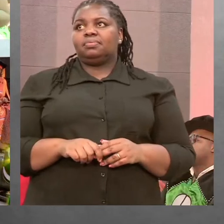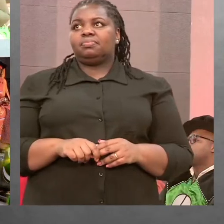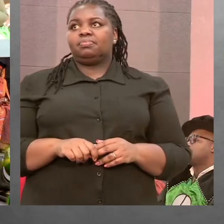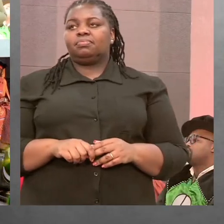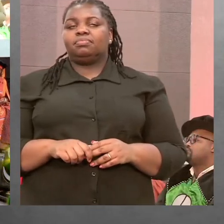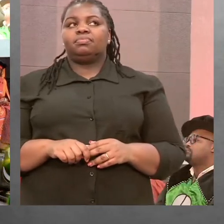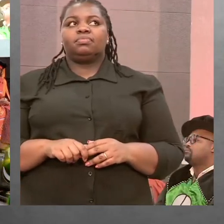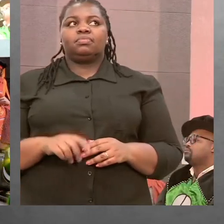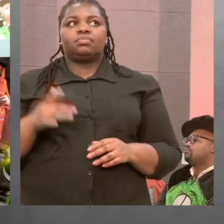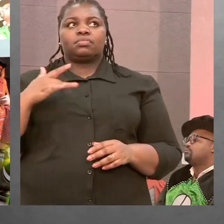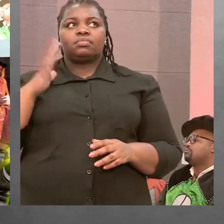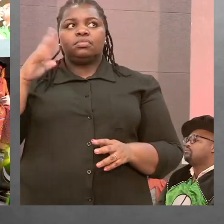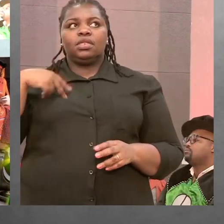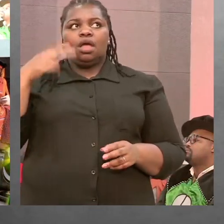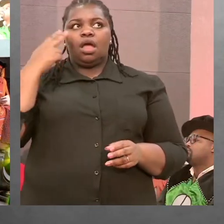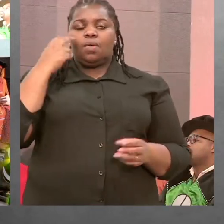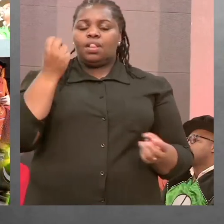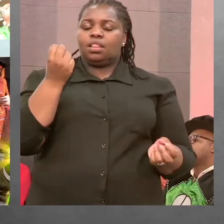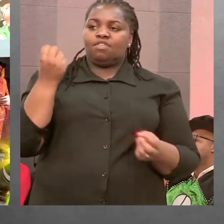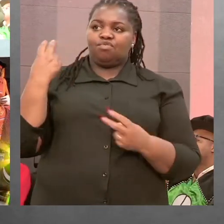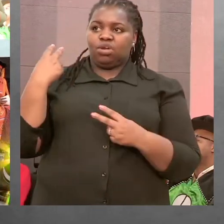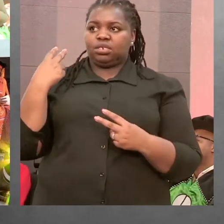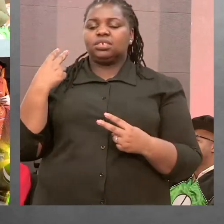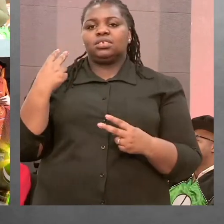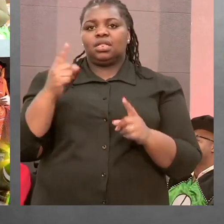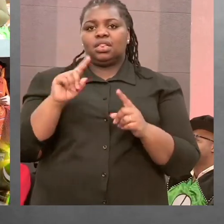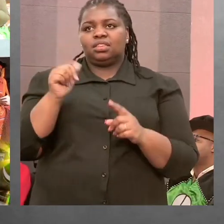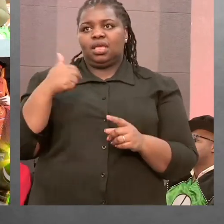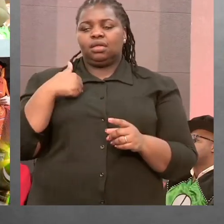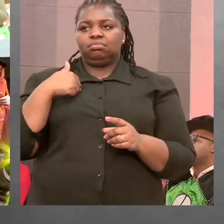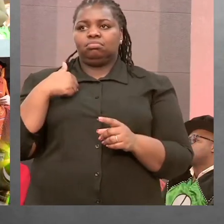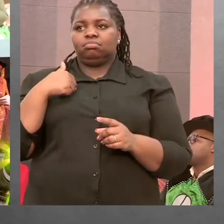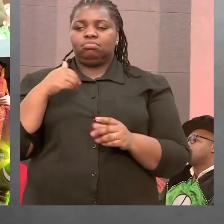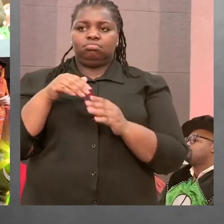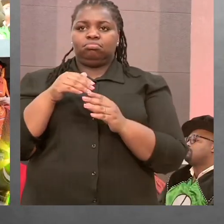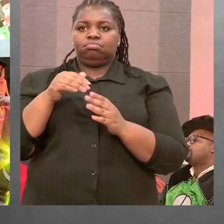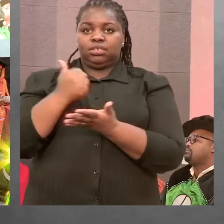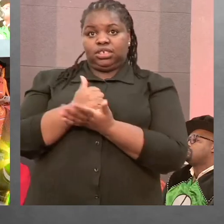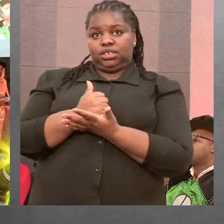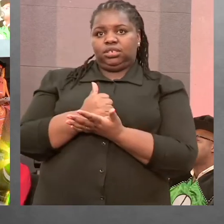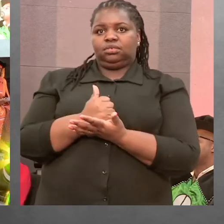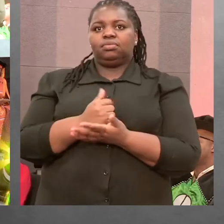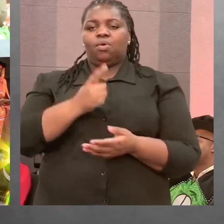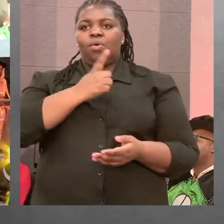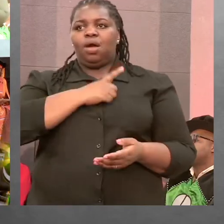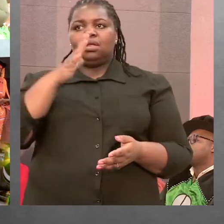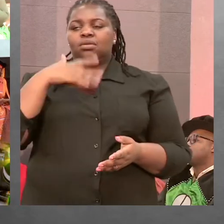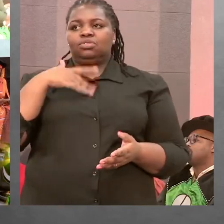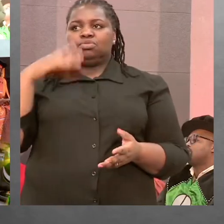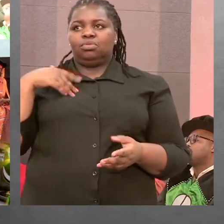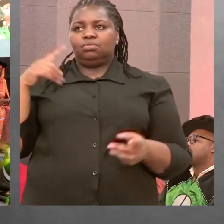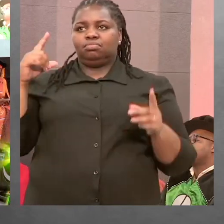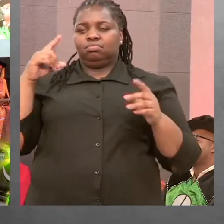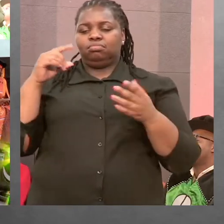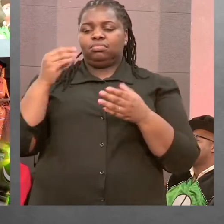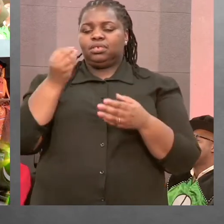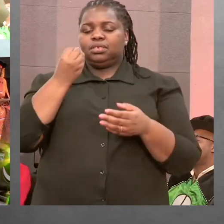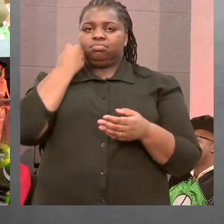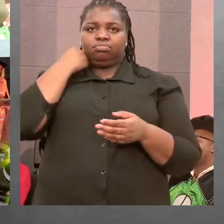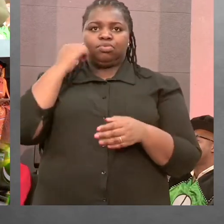which I will just reflect on and leave the stage so that I don't consume much of your